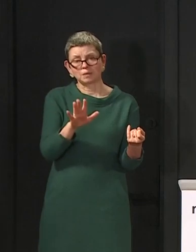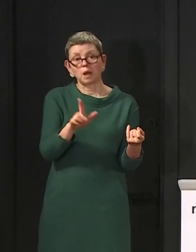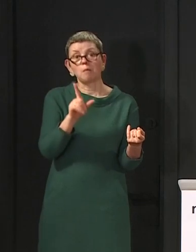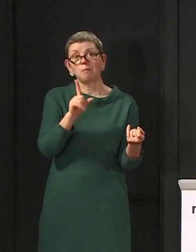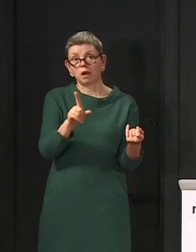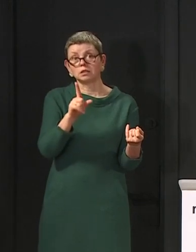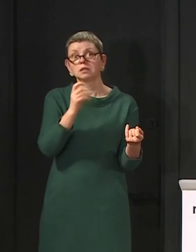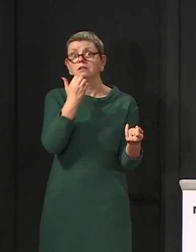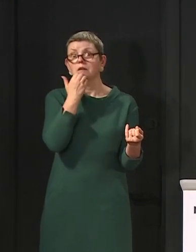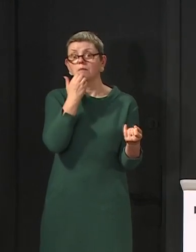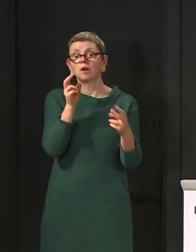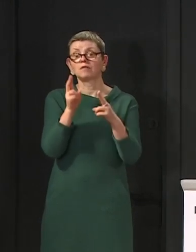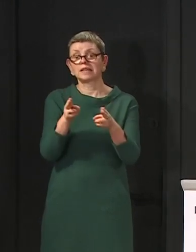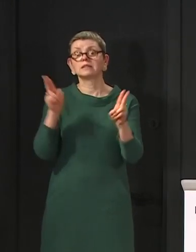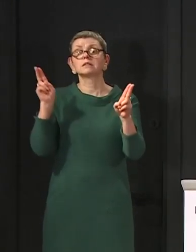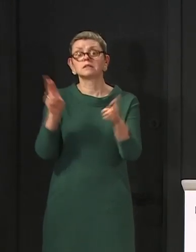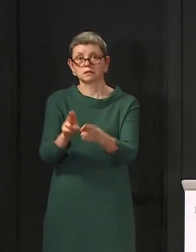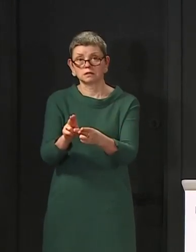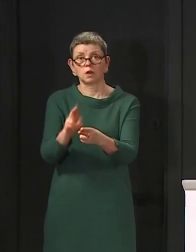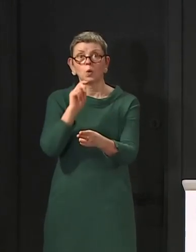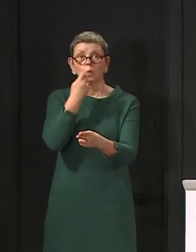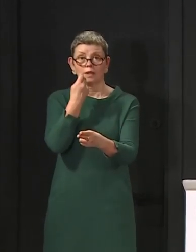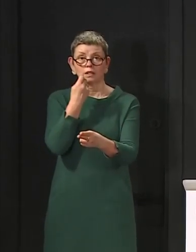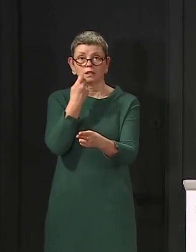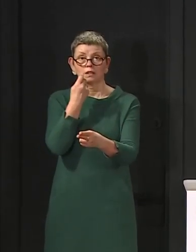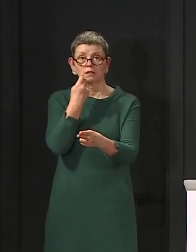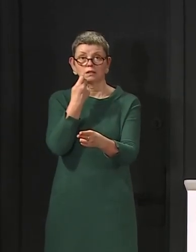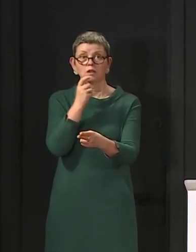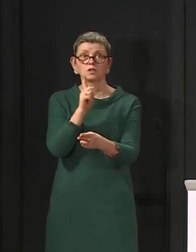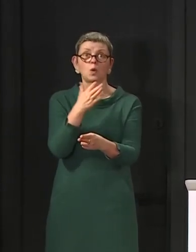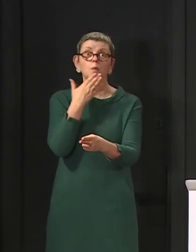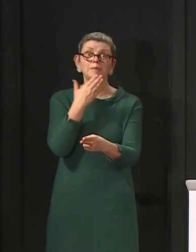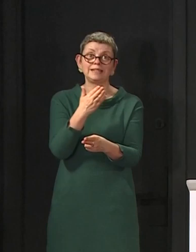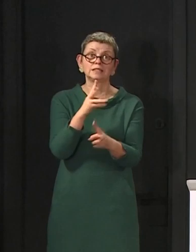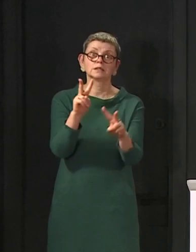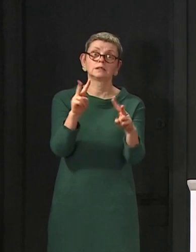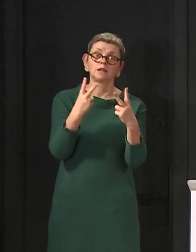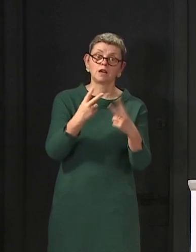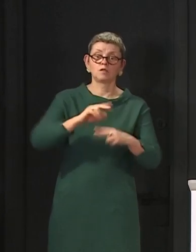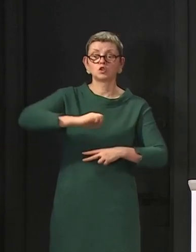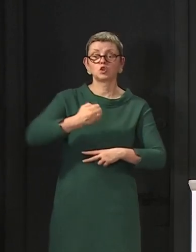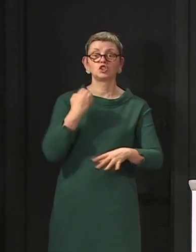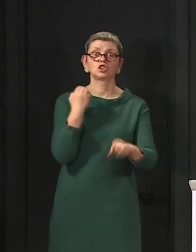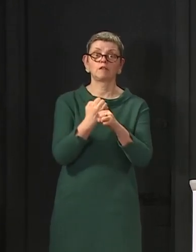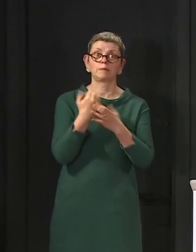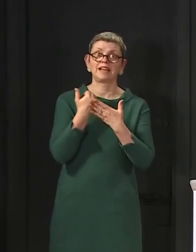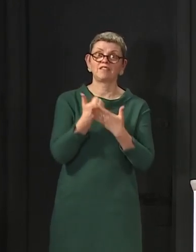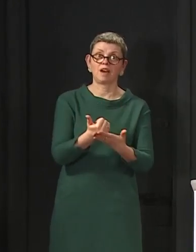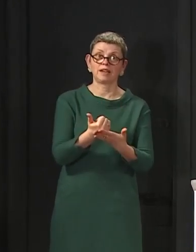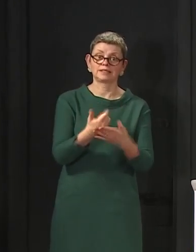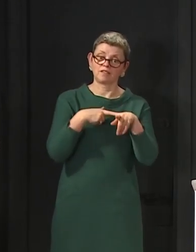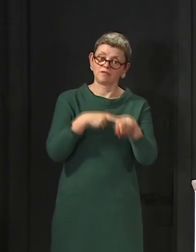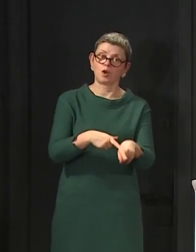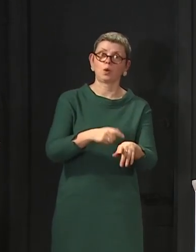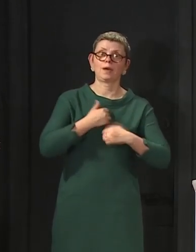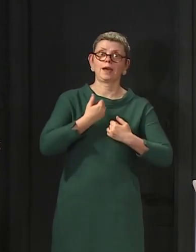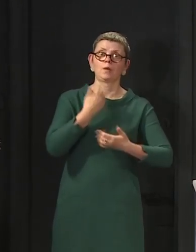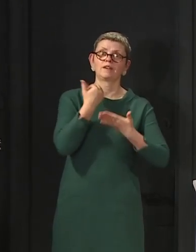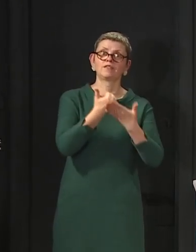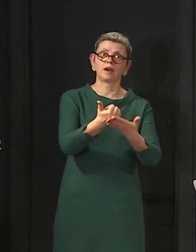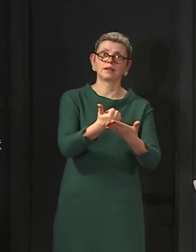will continue to save lives. So please, please continue to look at the Scottish Government advice and to follow that advice. We are